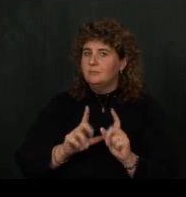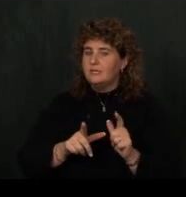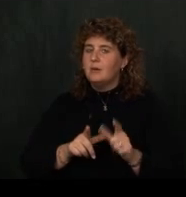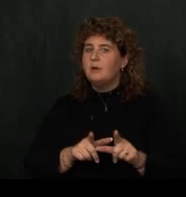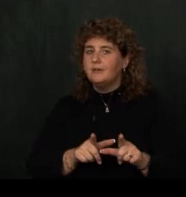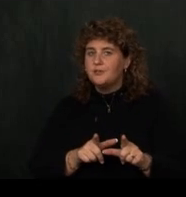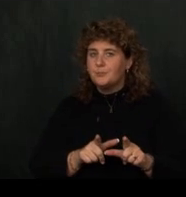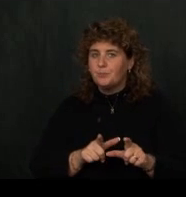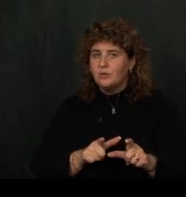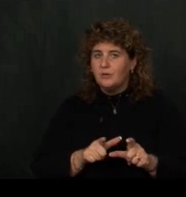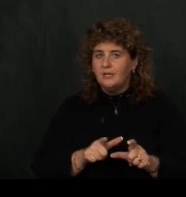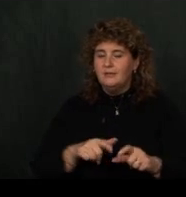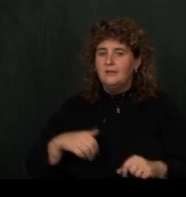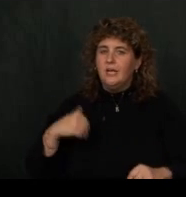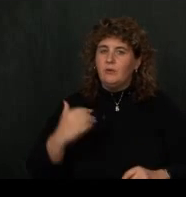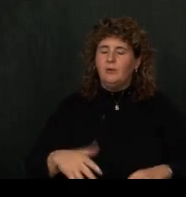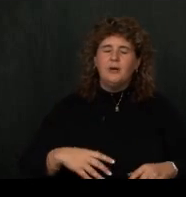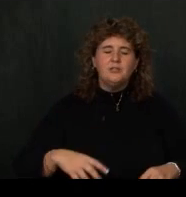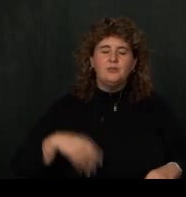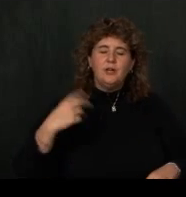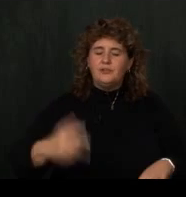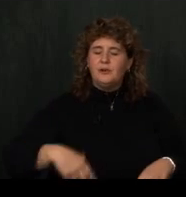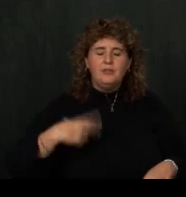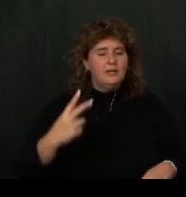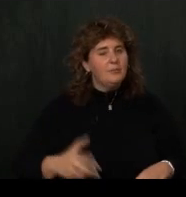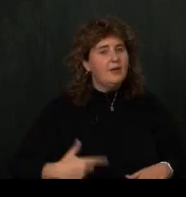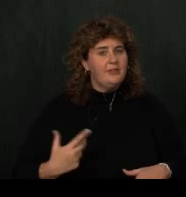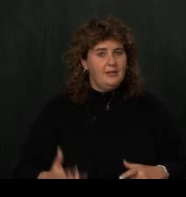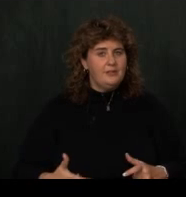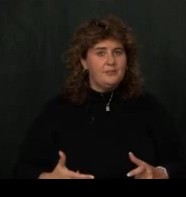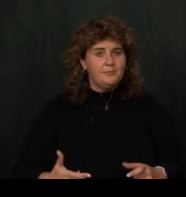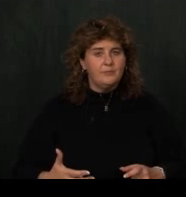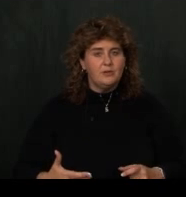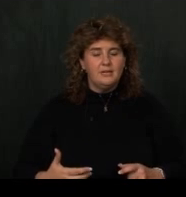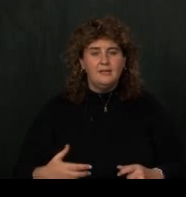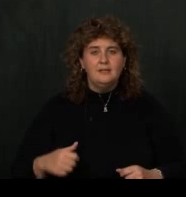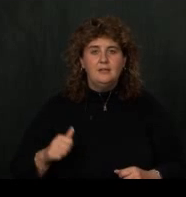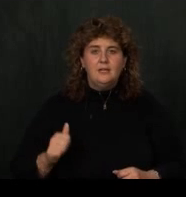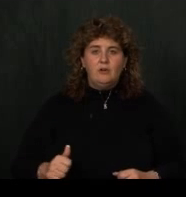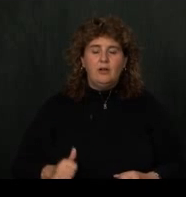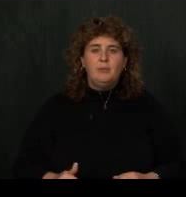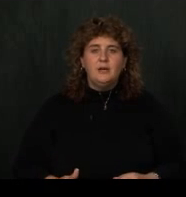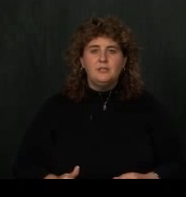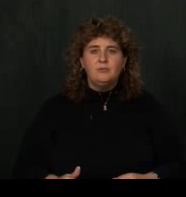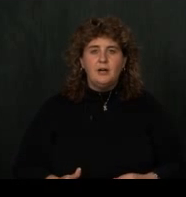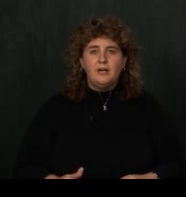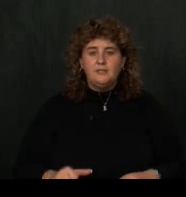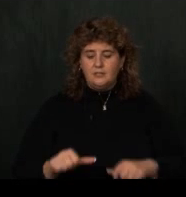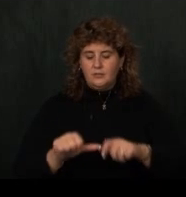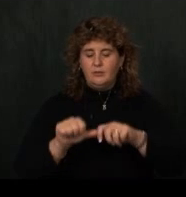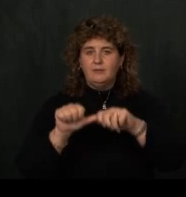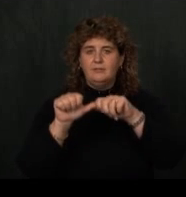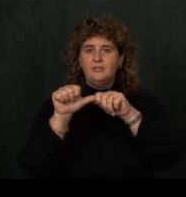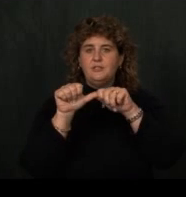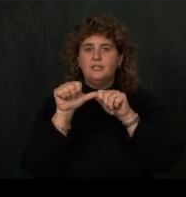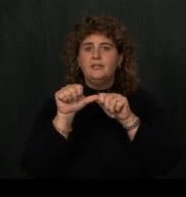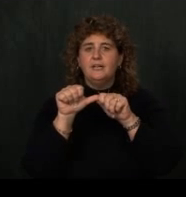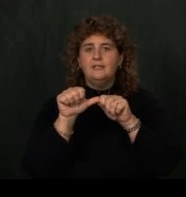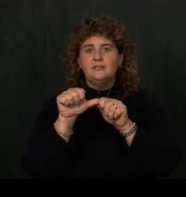not much, all right? Gram-positive rods. Start thinking about these, all right? Gram-positive rods. We have Listeria,